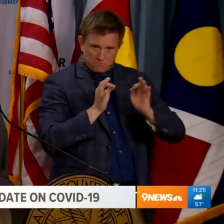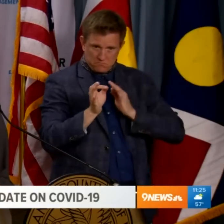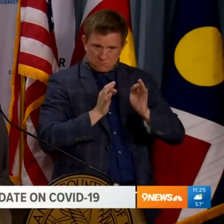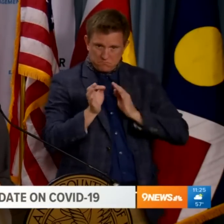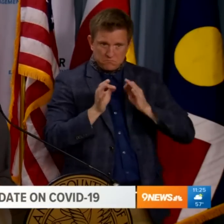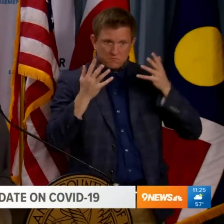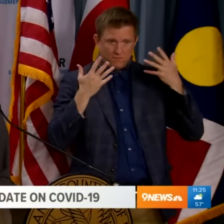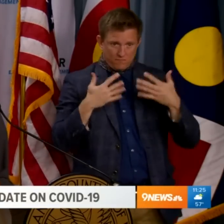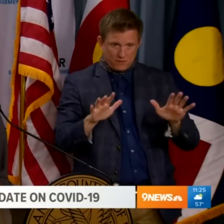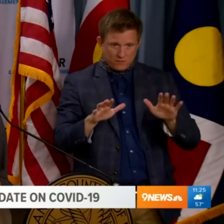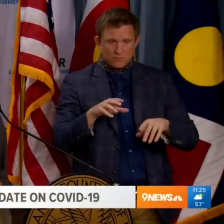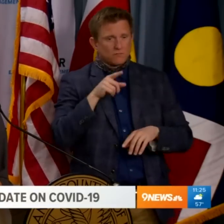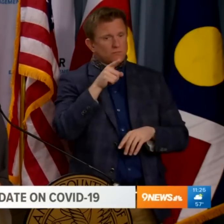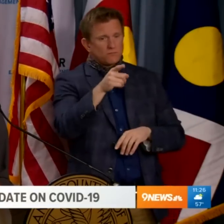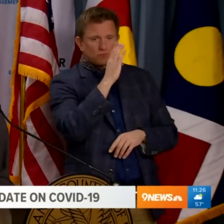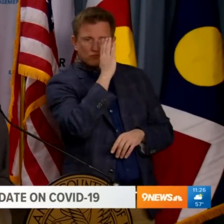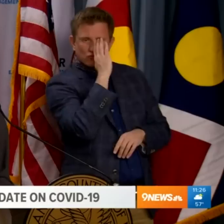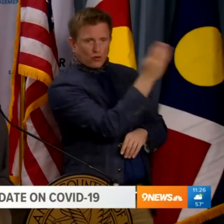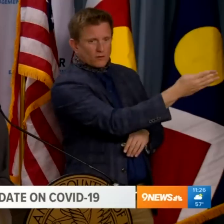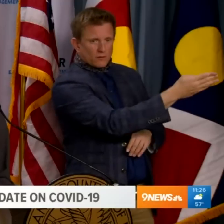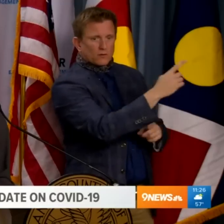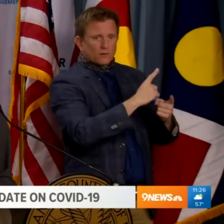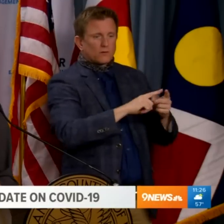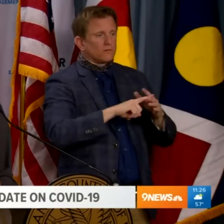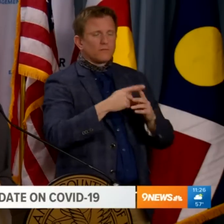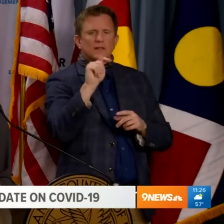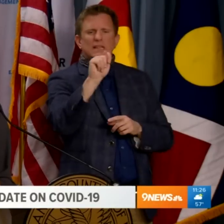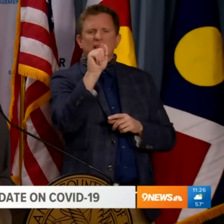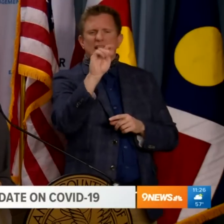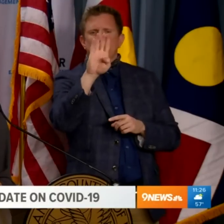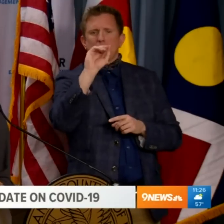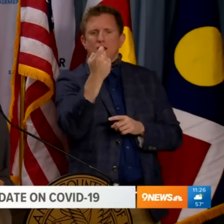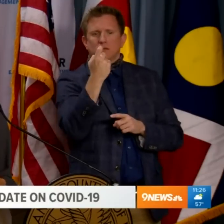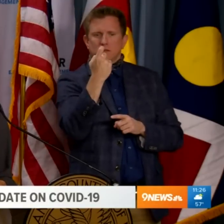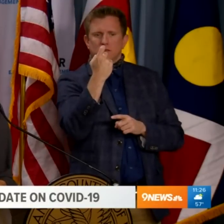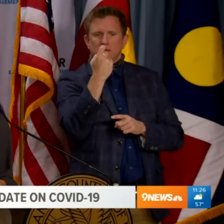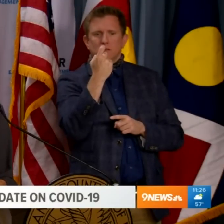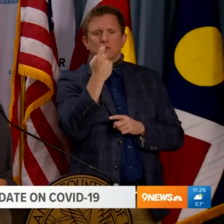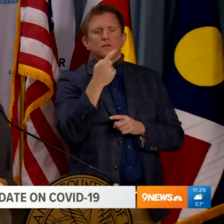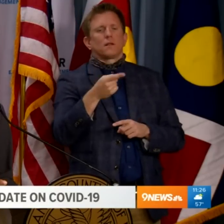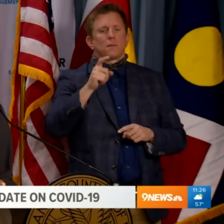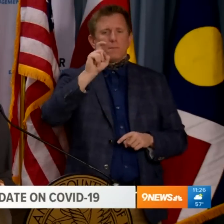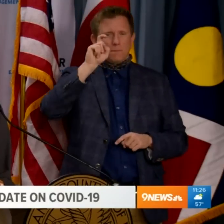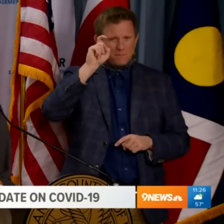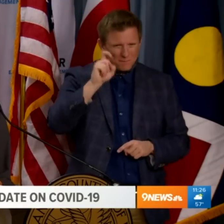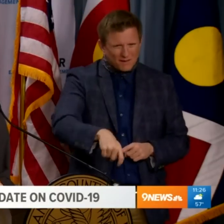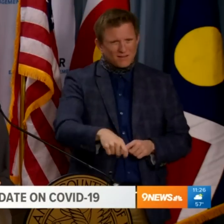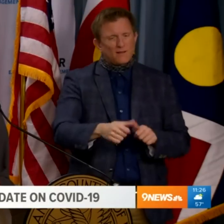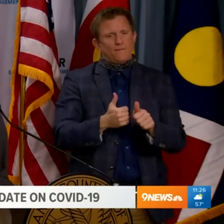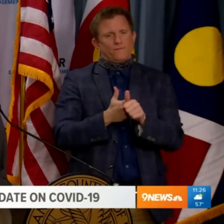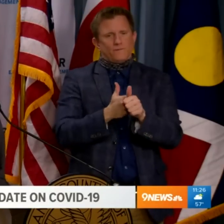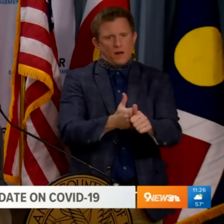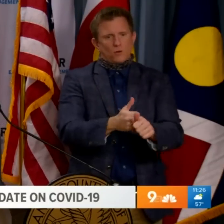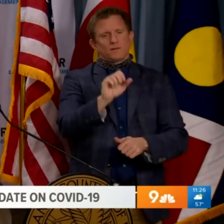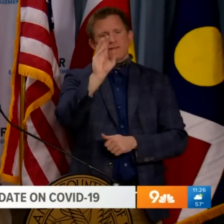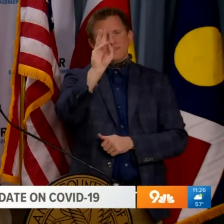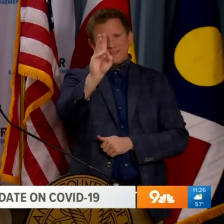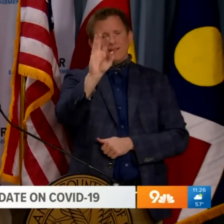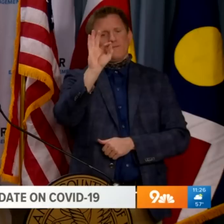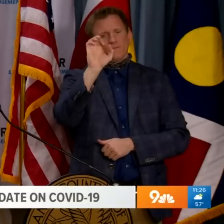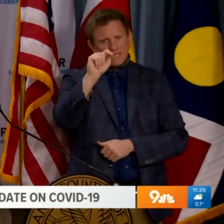escorted by individuals when they arrive at the parking lot to give them the instructions